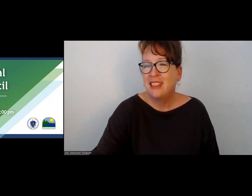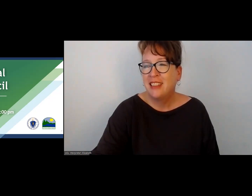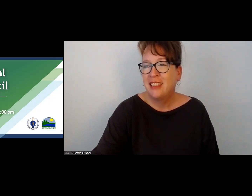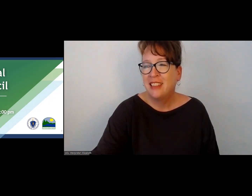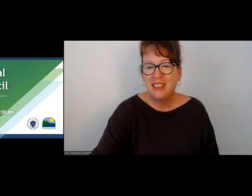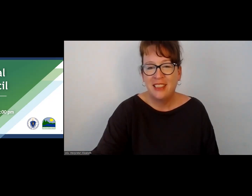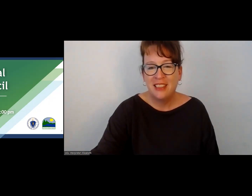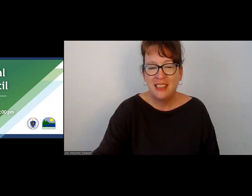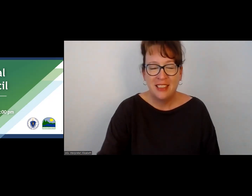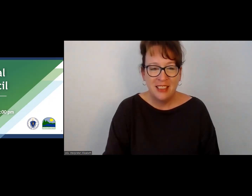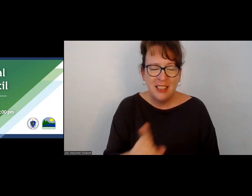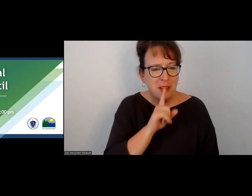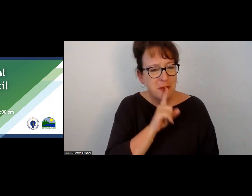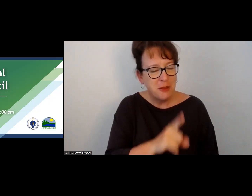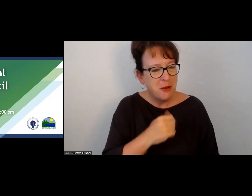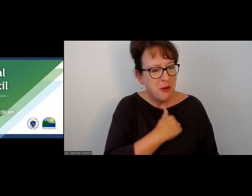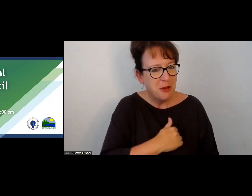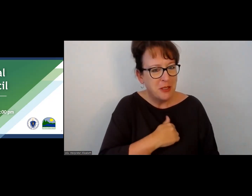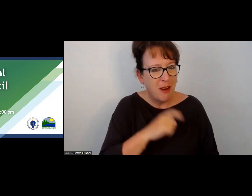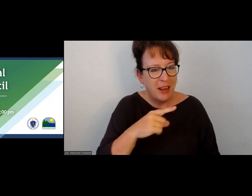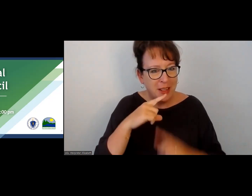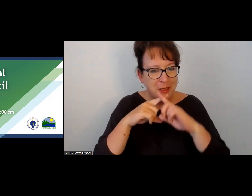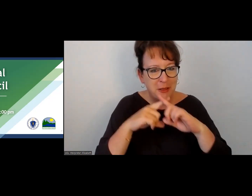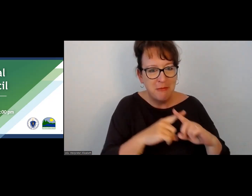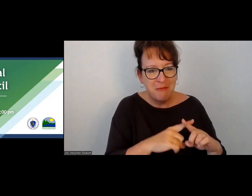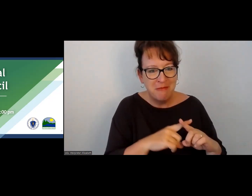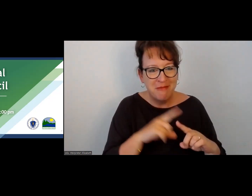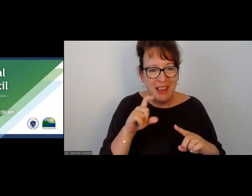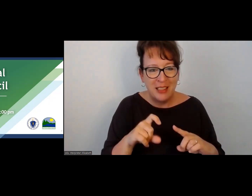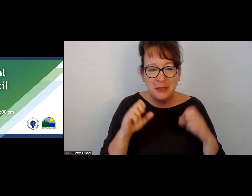Sorry there, I had to find the unmute button. All right, let me